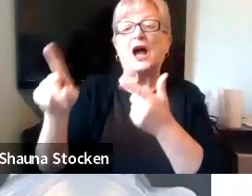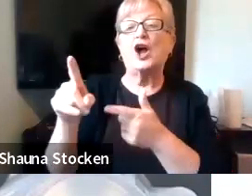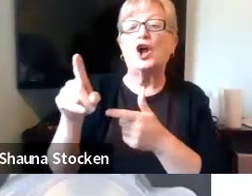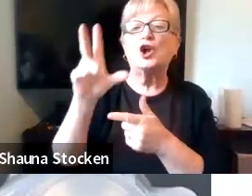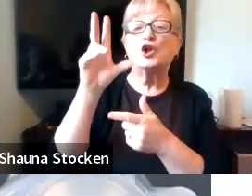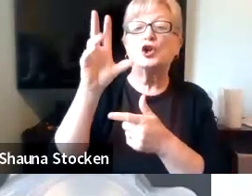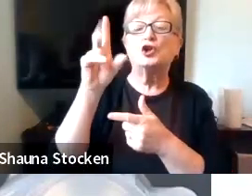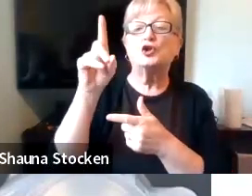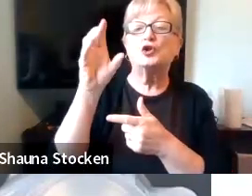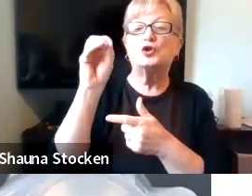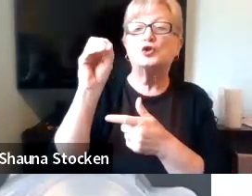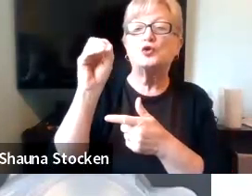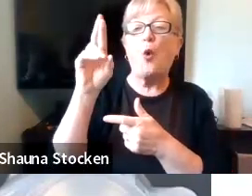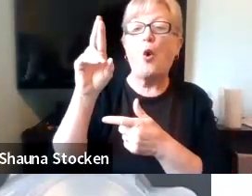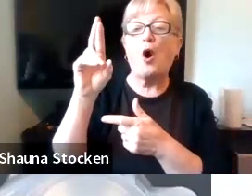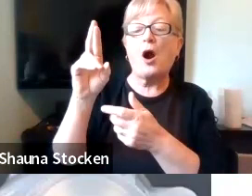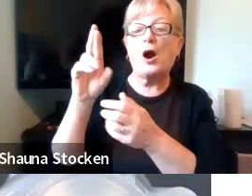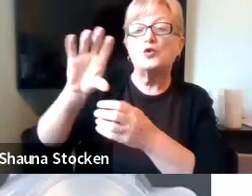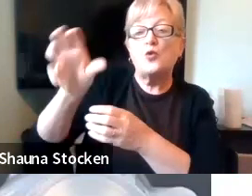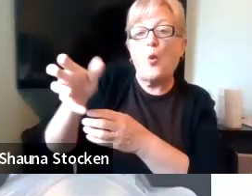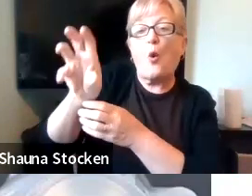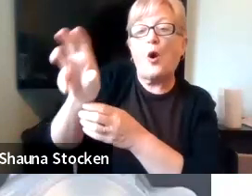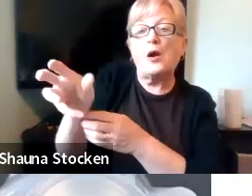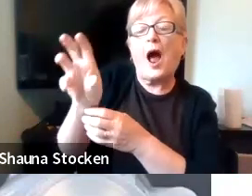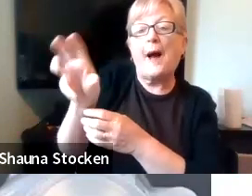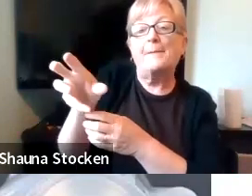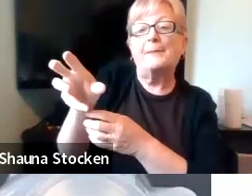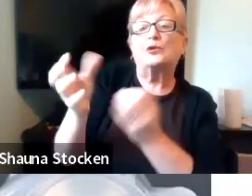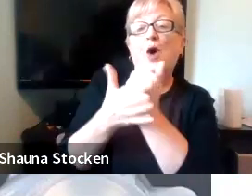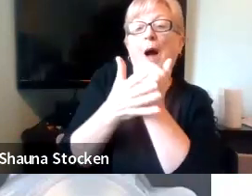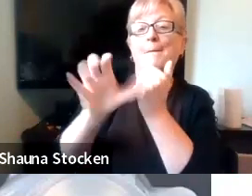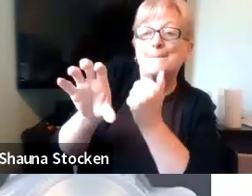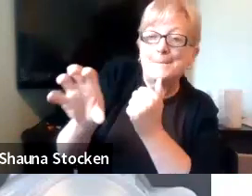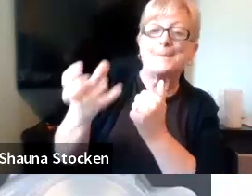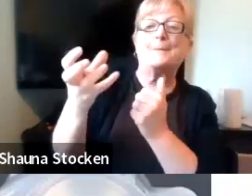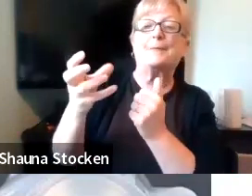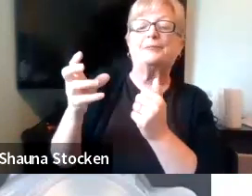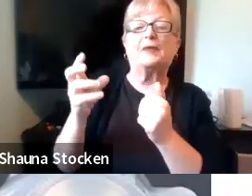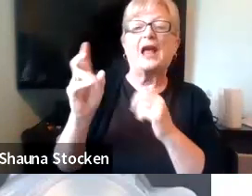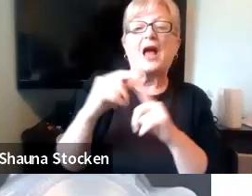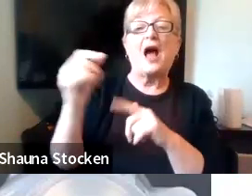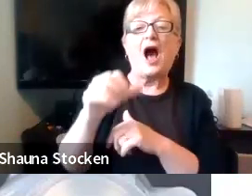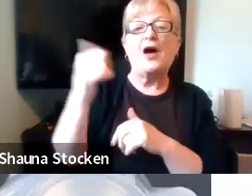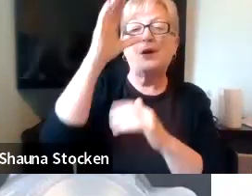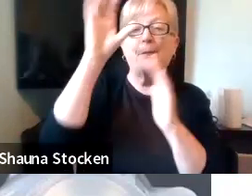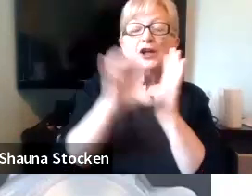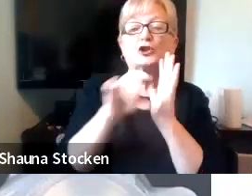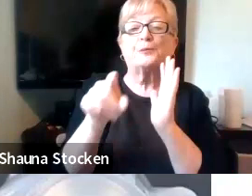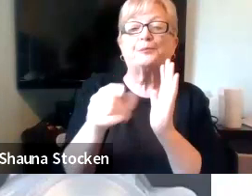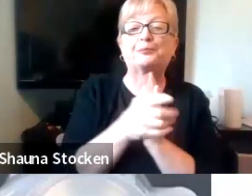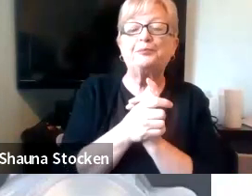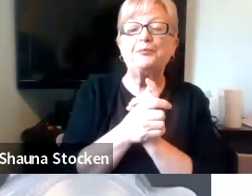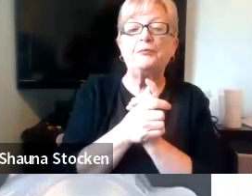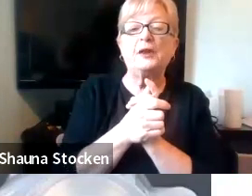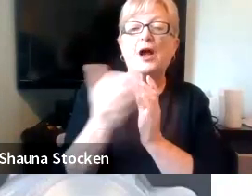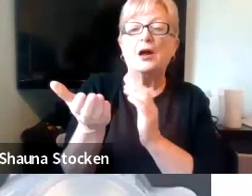a silicone grip to turn the knob. And there's another picture of a person holding out their